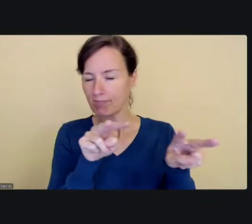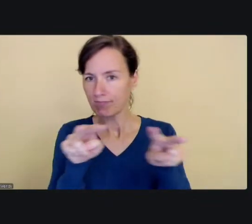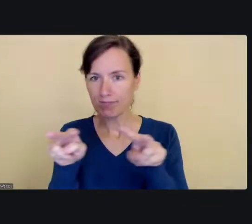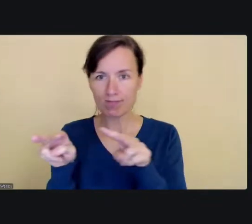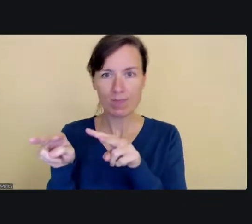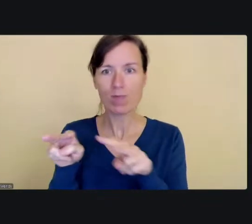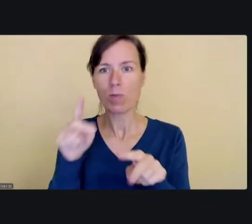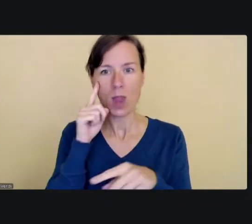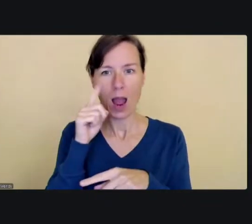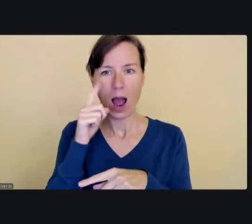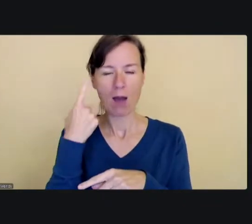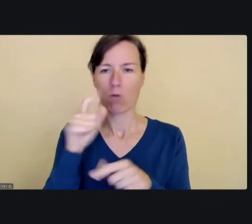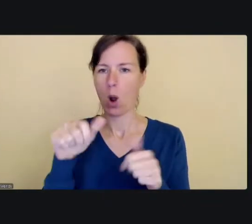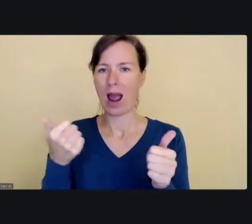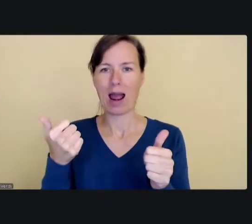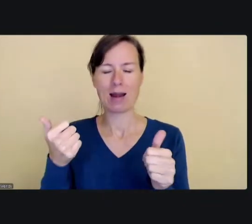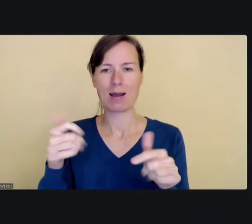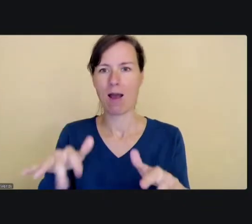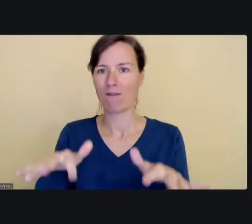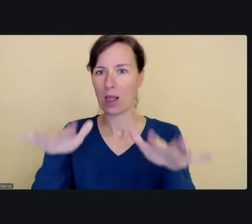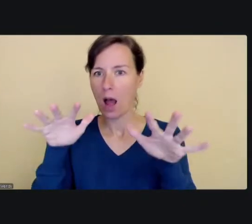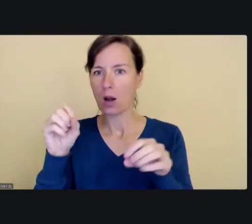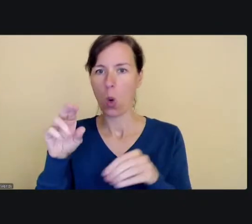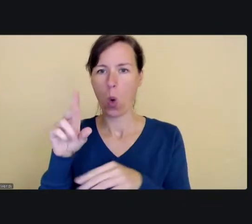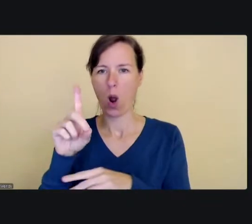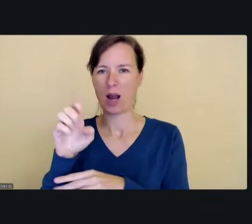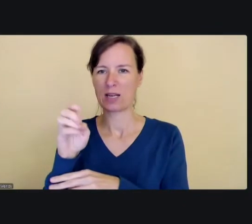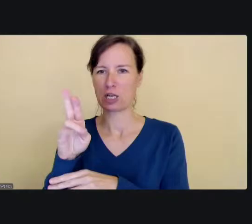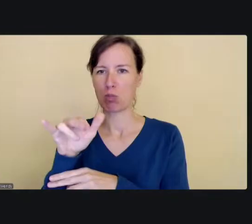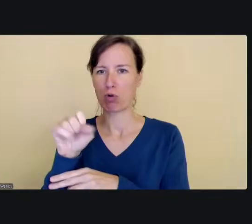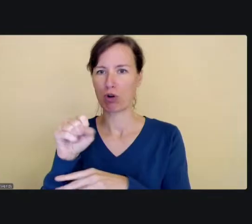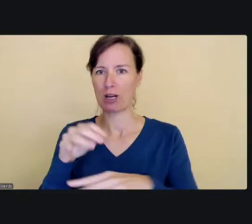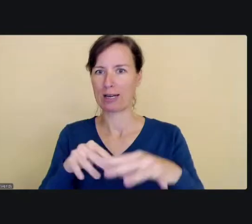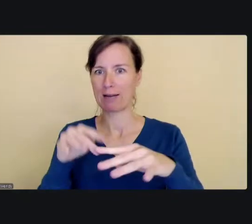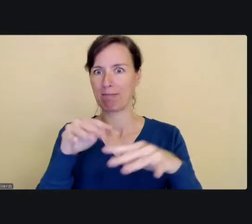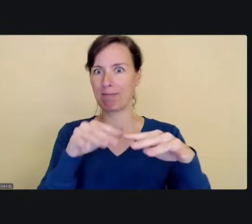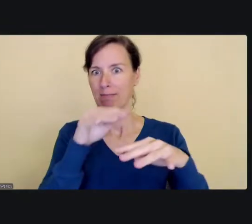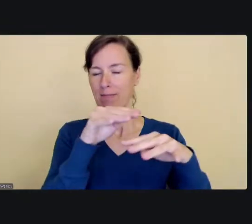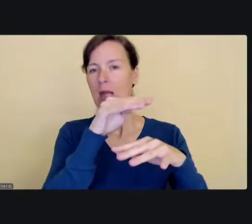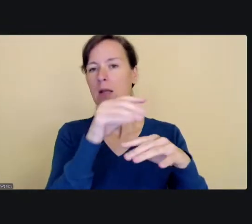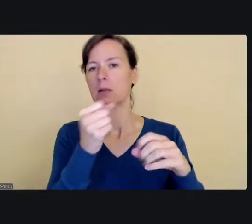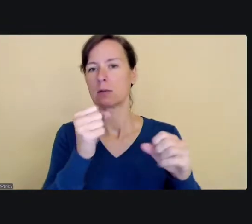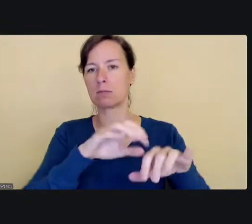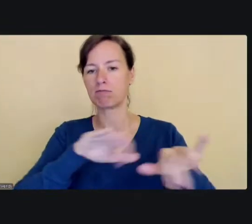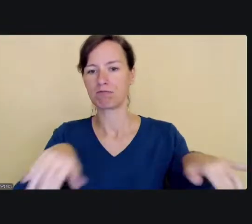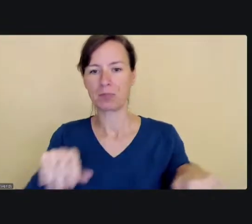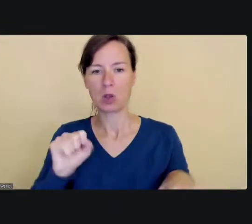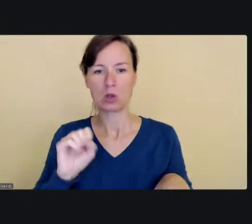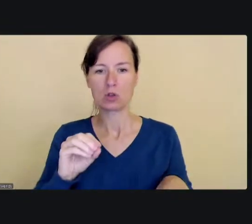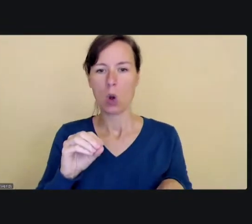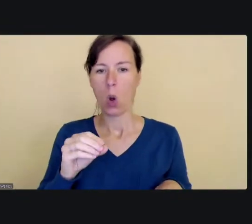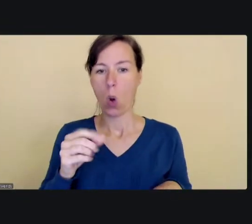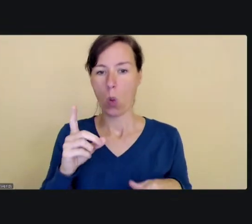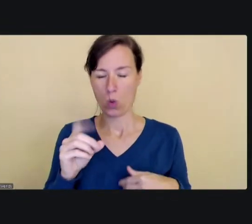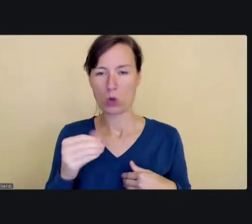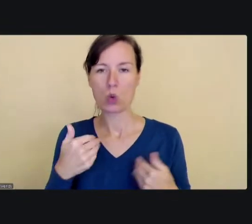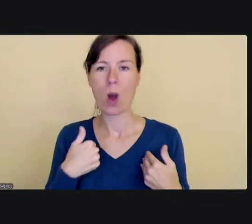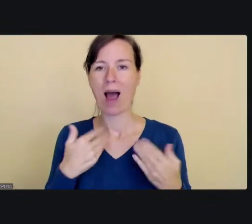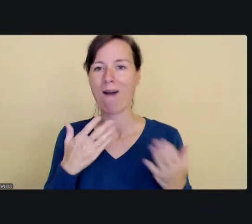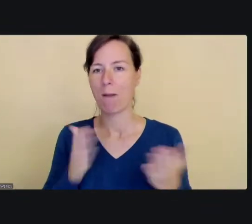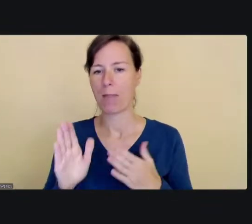type of flooding. And if there is, we do have a plan B and a C. So as far as